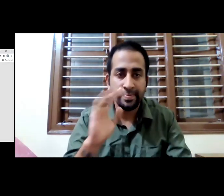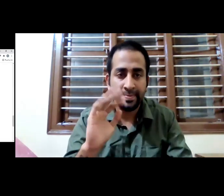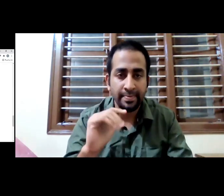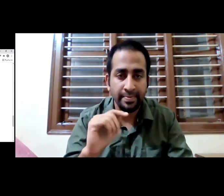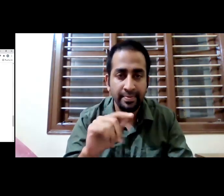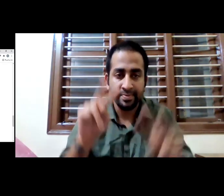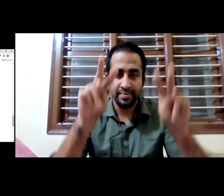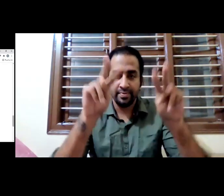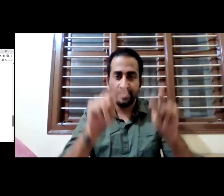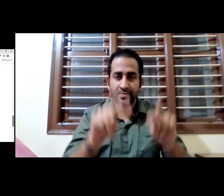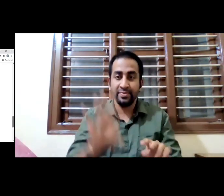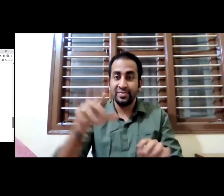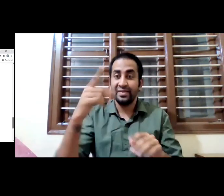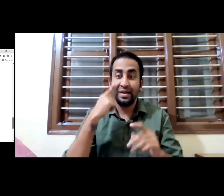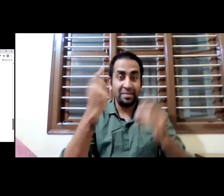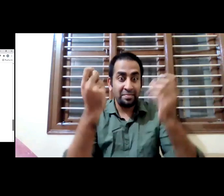Okay.